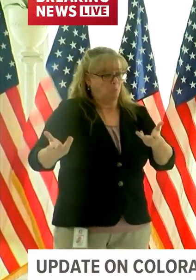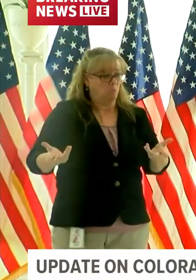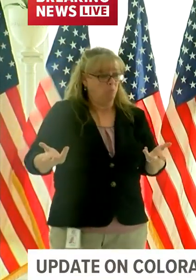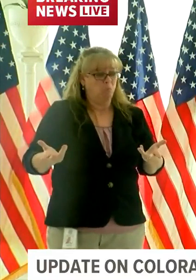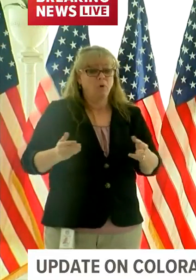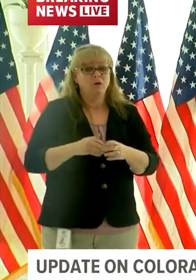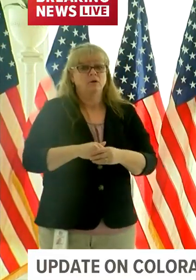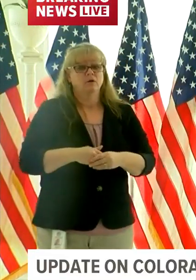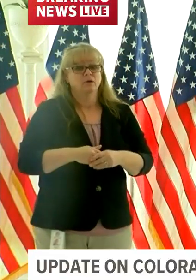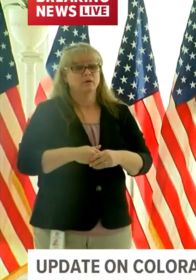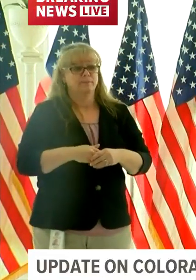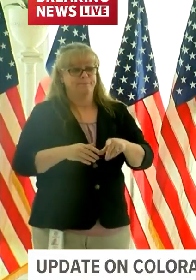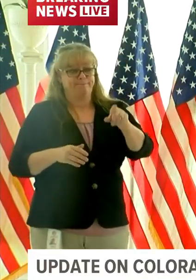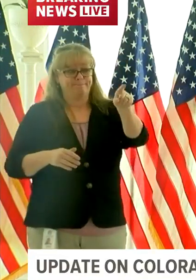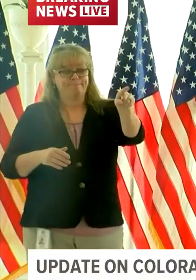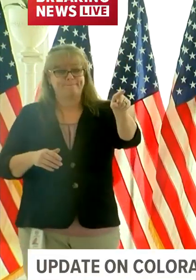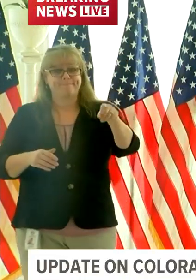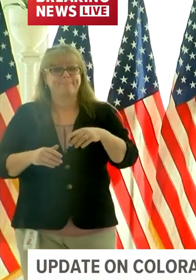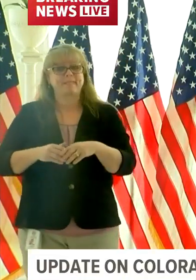are in trouble.